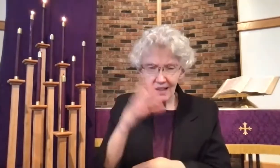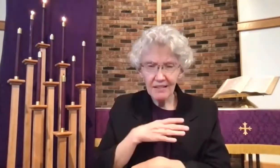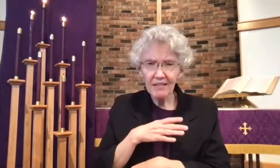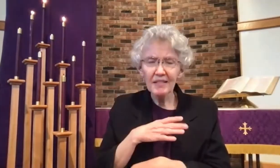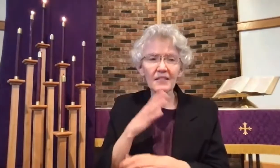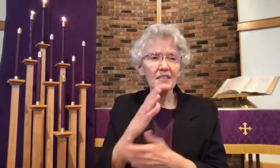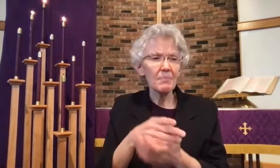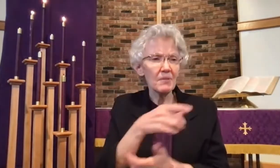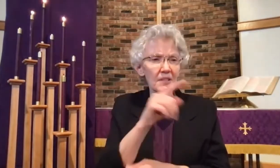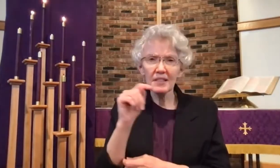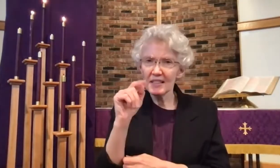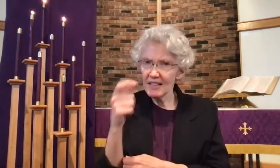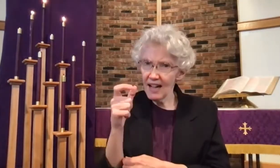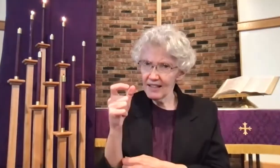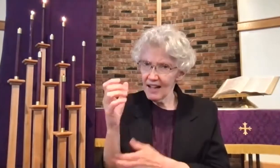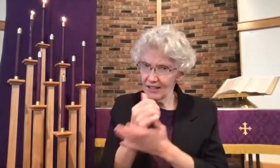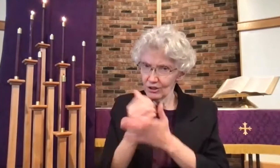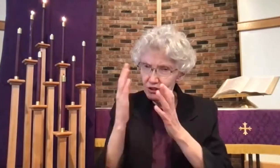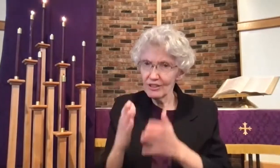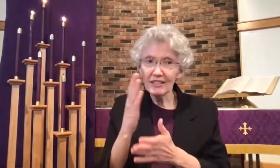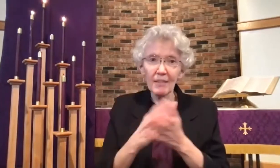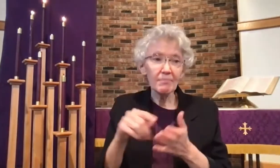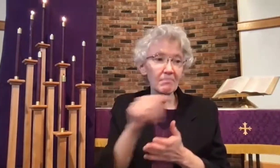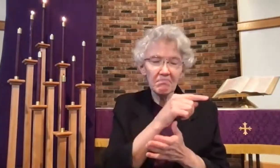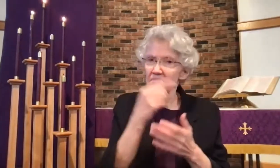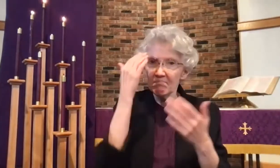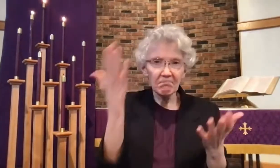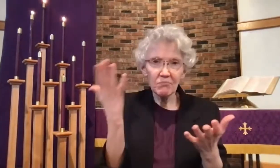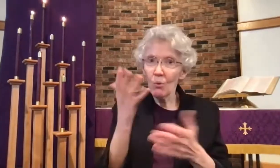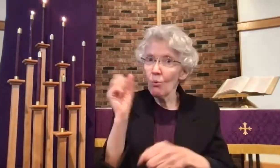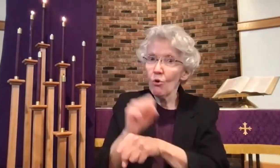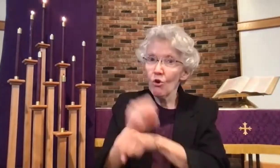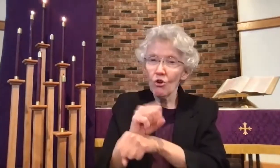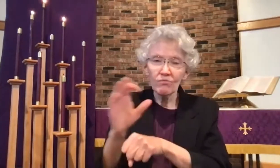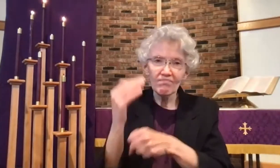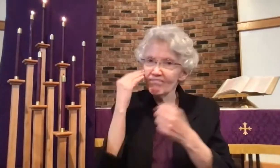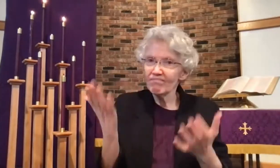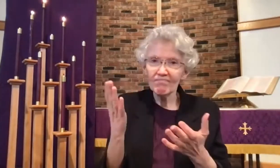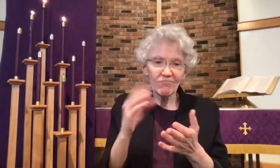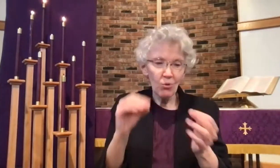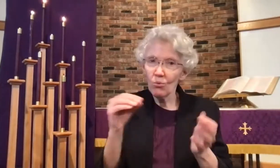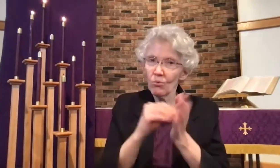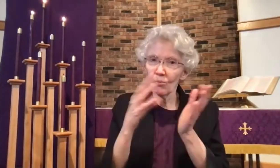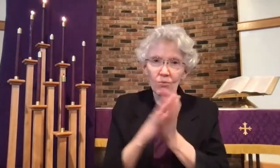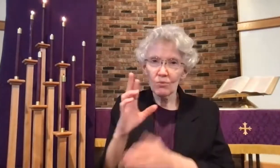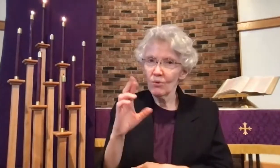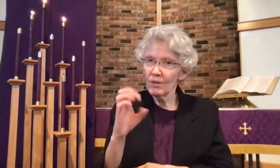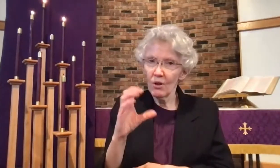Some of Jesus's followers were fishermen, one was a tax collector, and the others, we don't know what